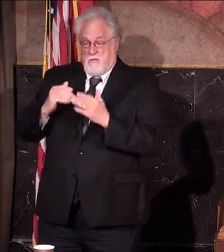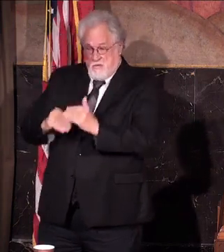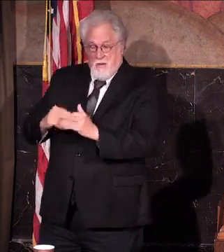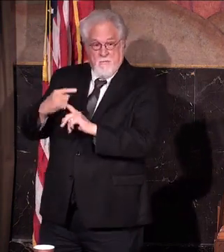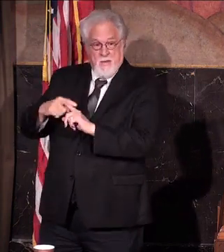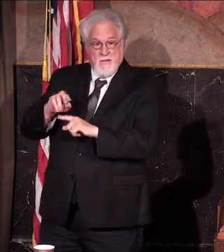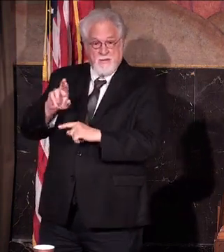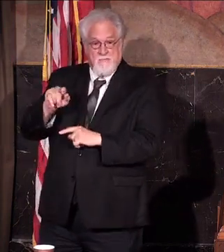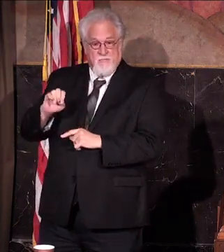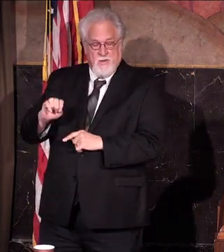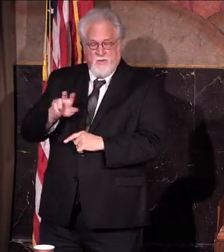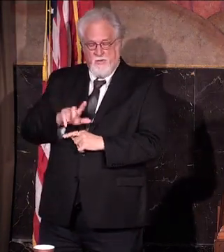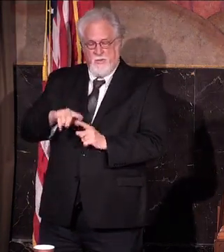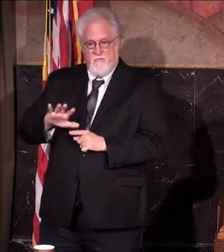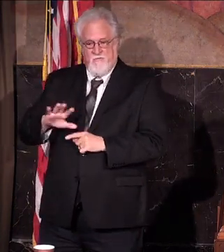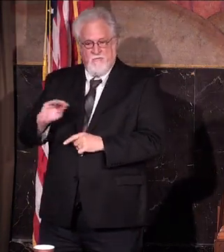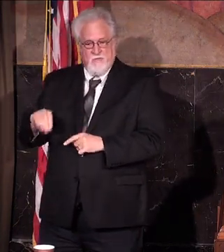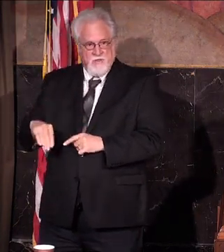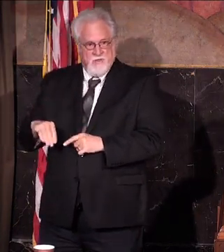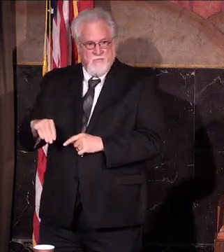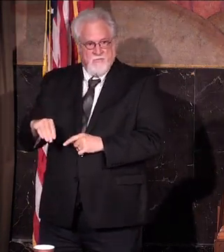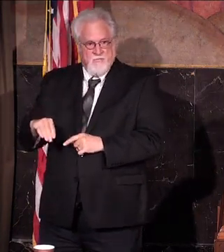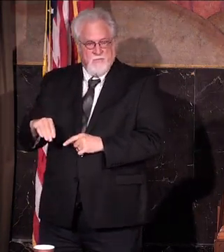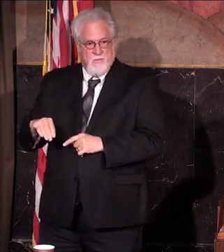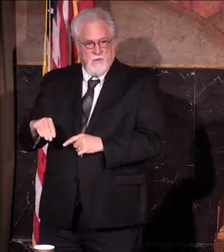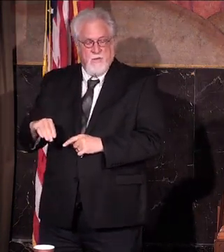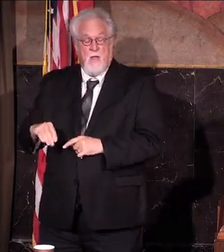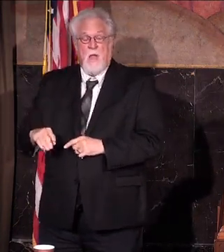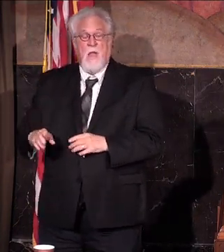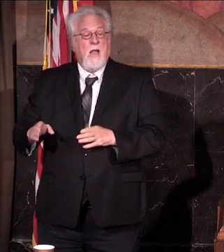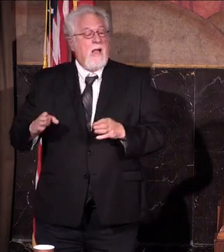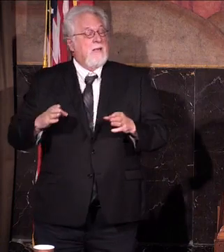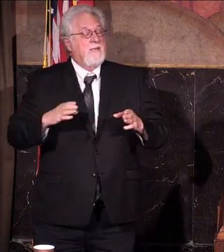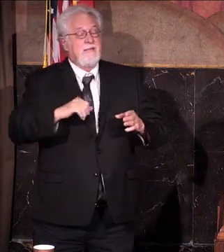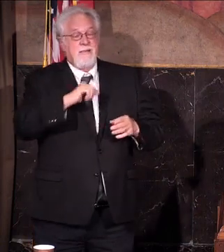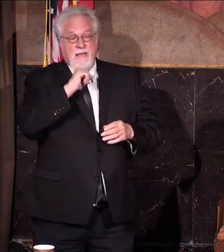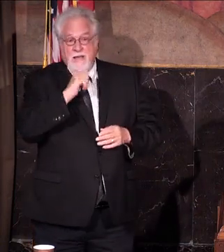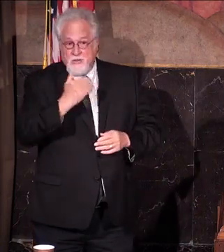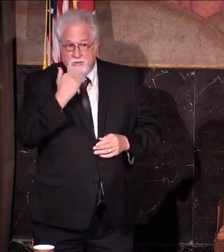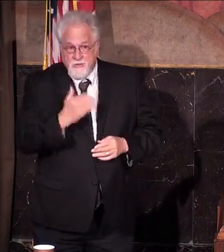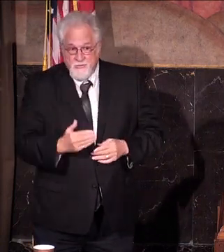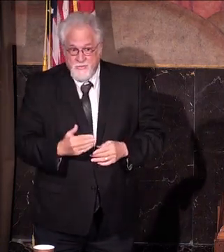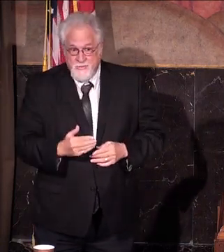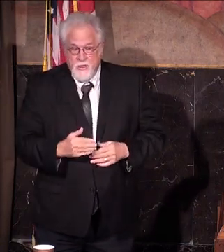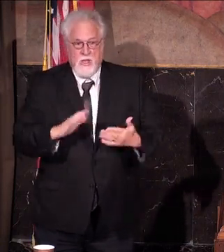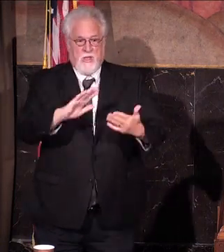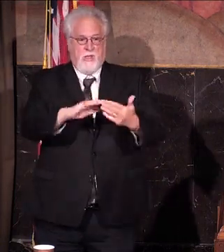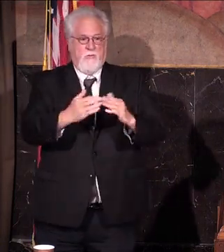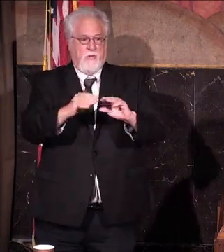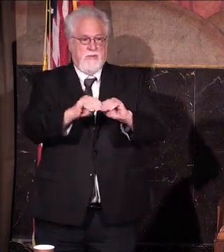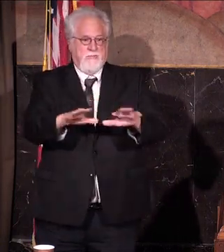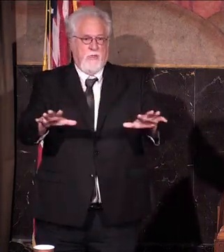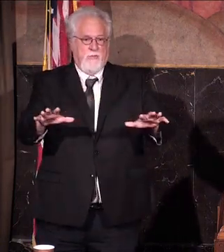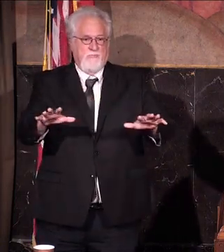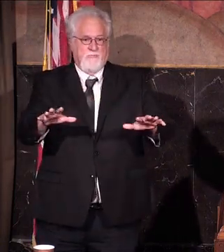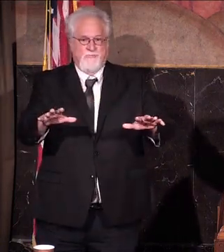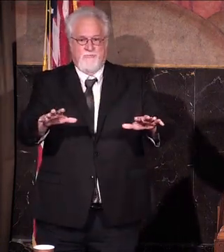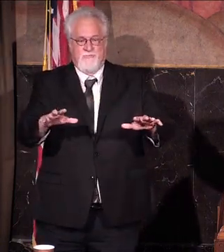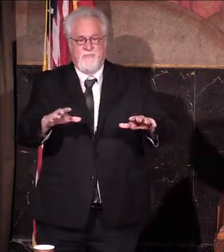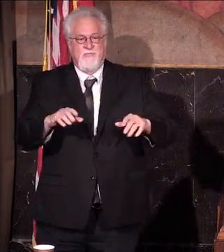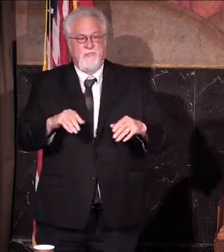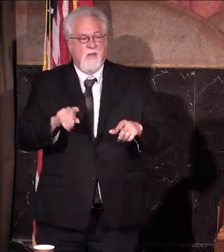rate is between 3 and 5%. What we've not been good at containing is the community spread of this